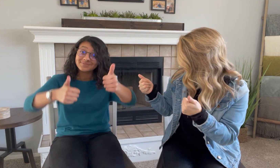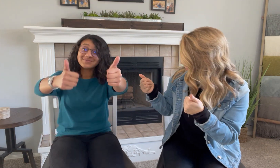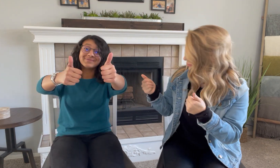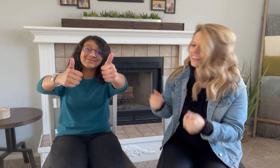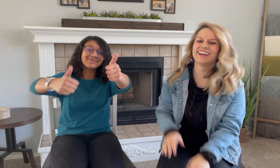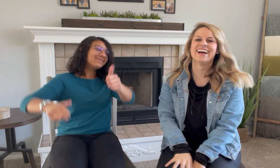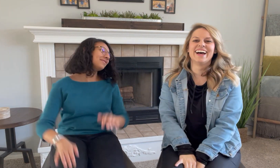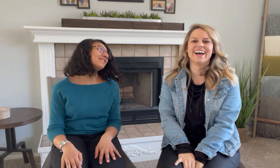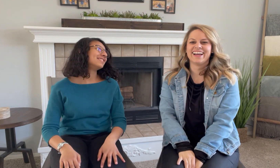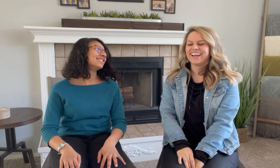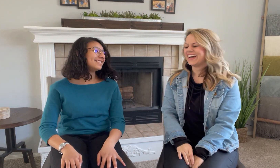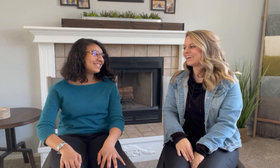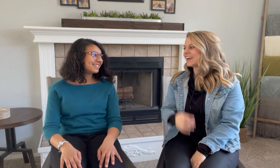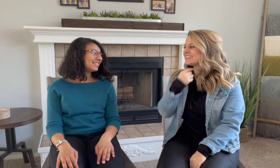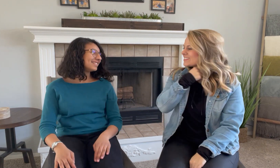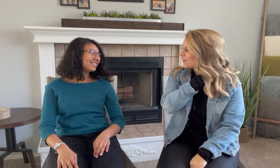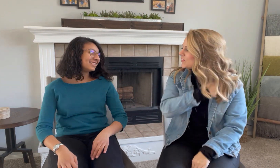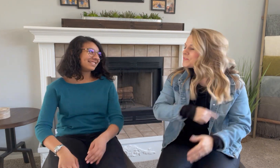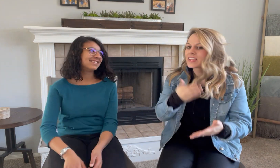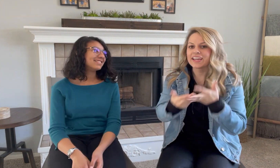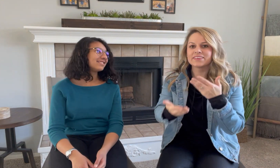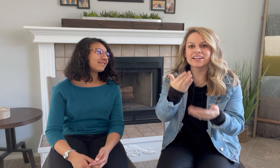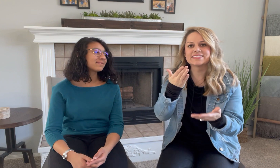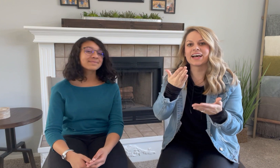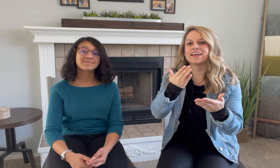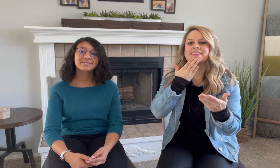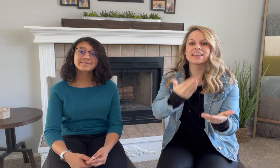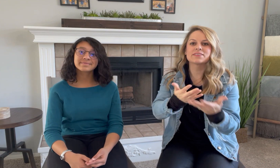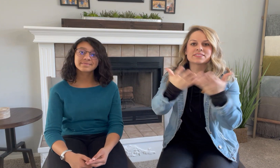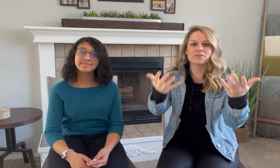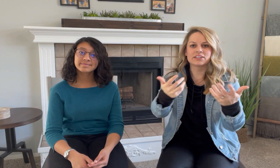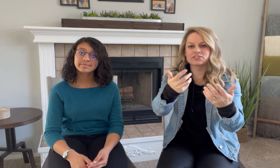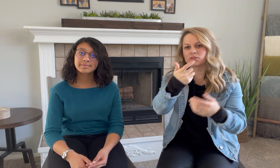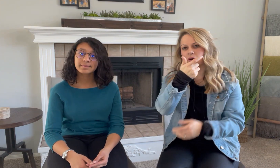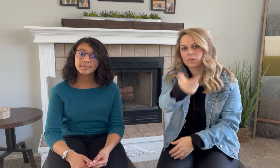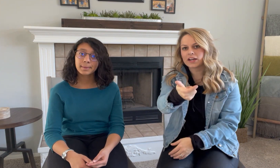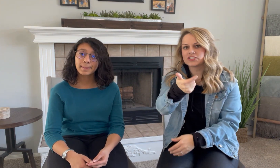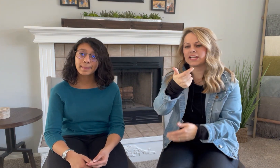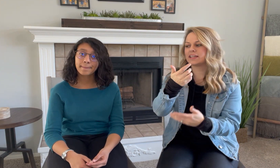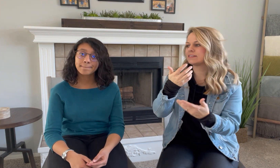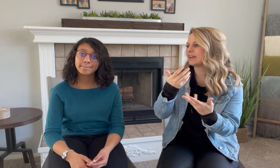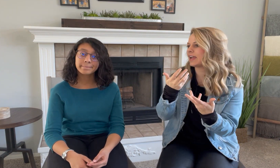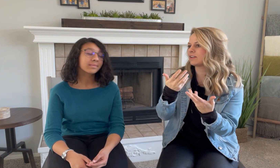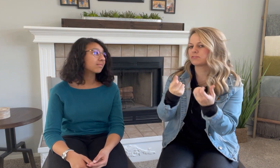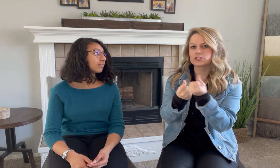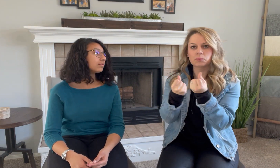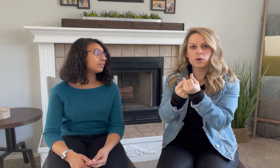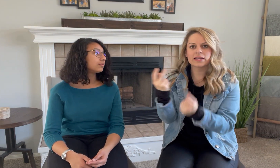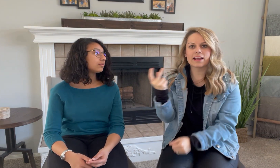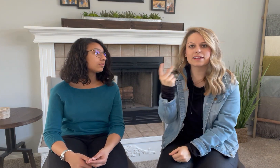good? All right, so anyways, thank you so much for watching and for supporting us.